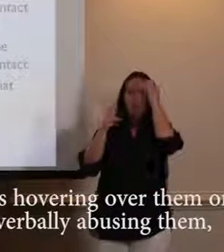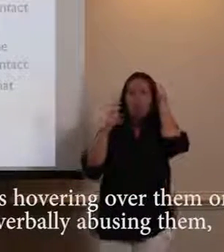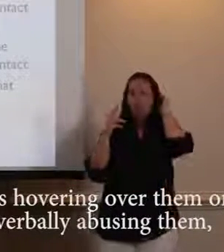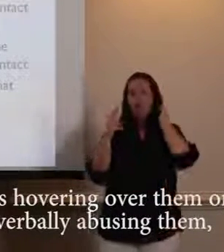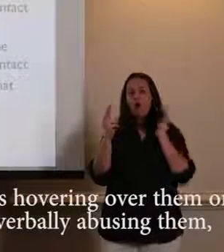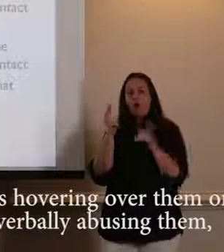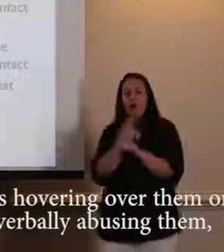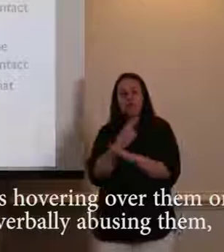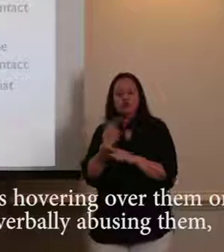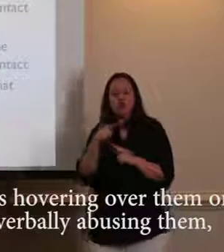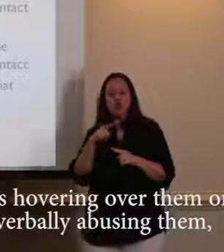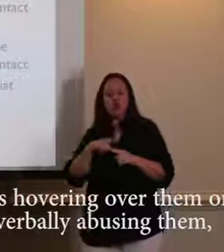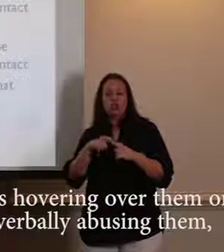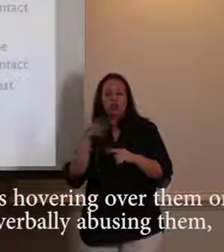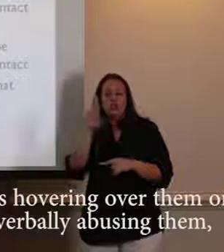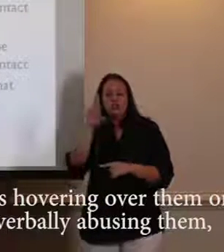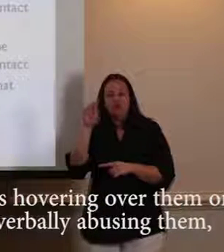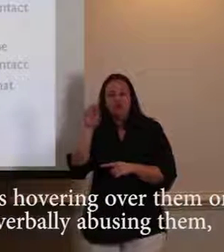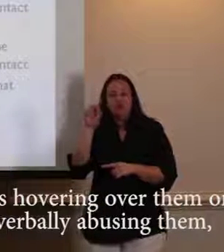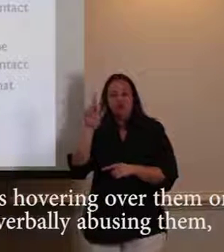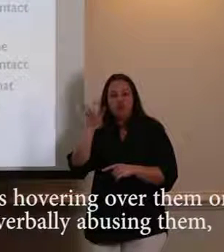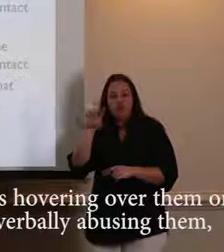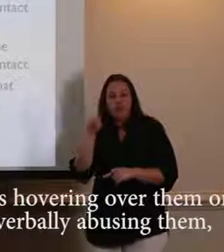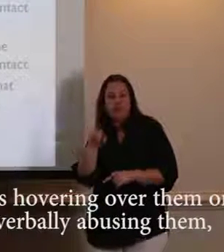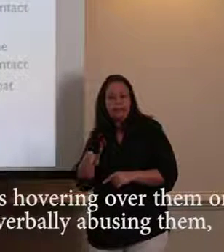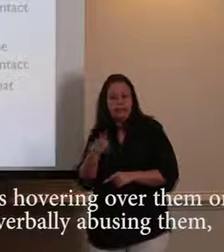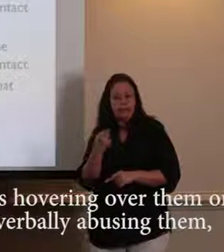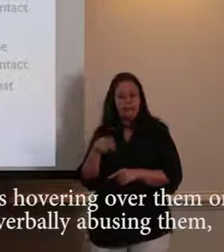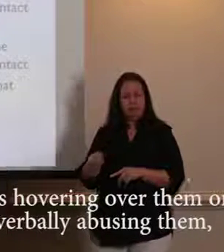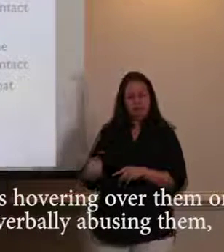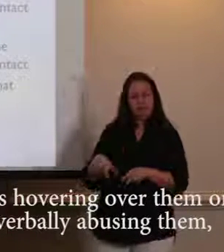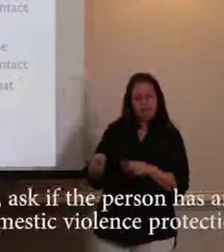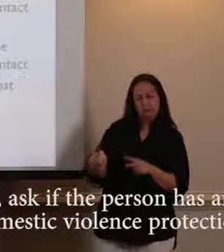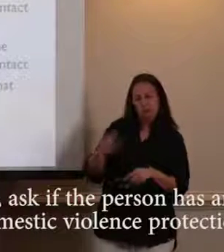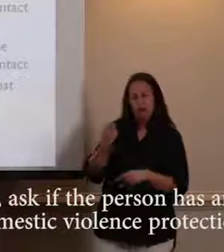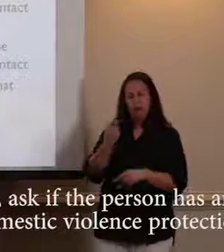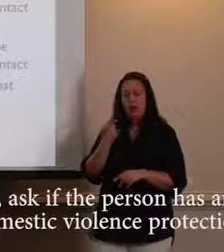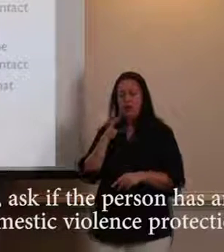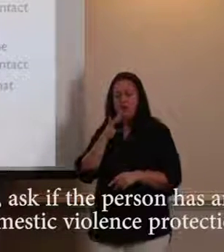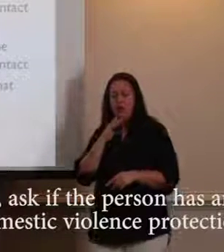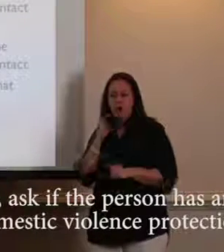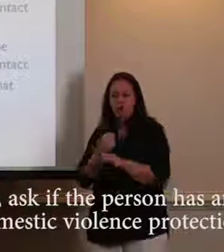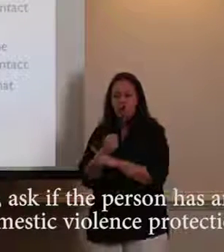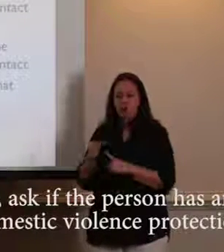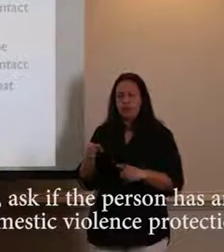restraints to an excess, verbally abusing them, even physically abusing them,